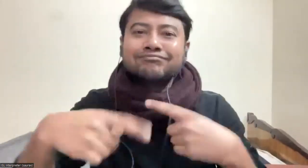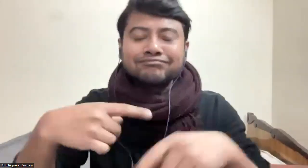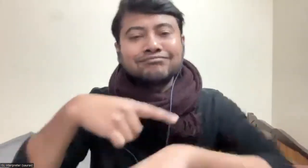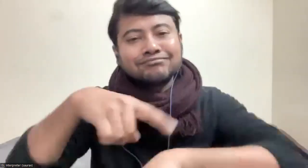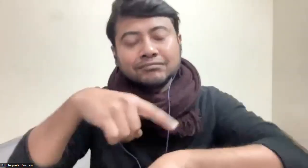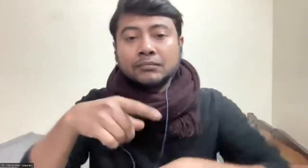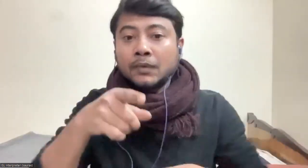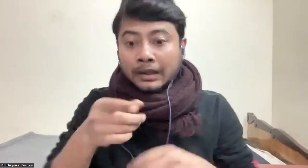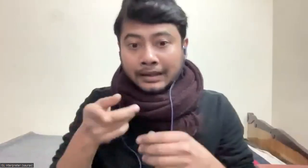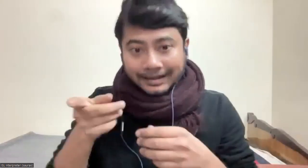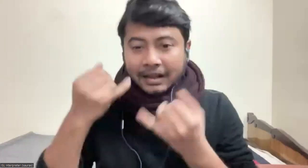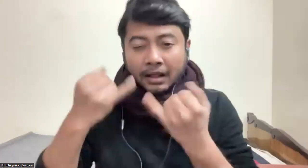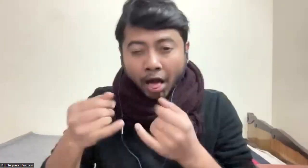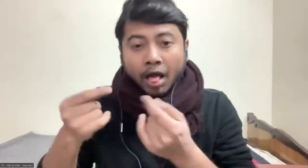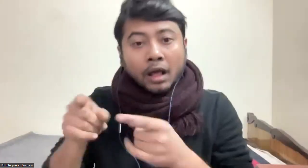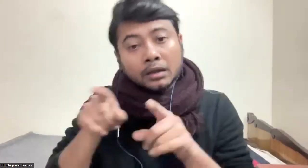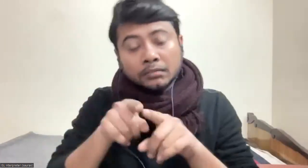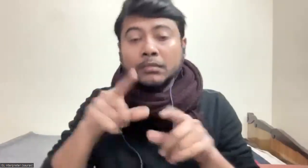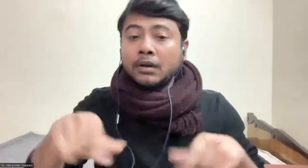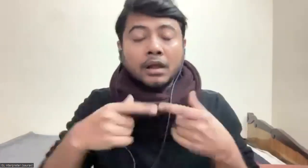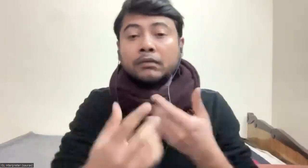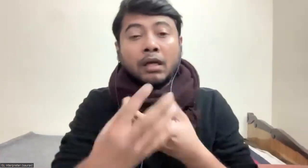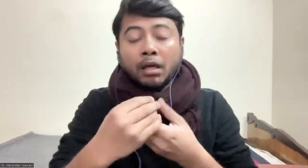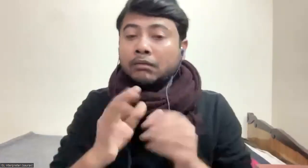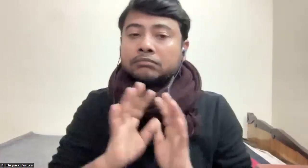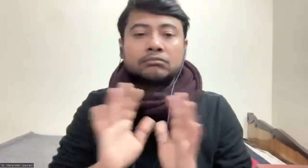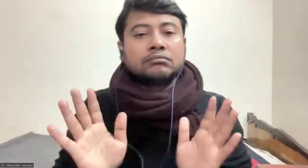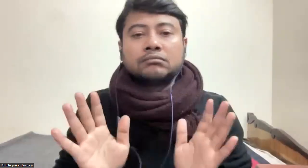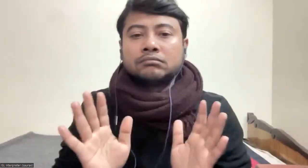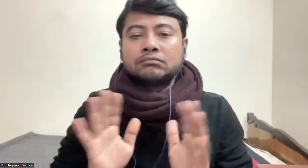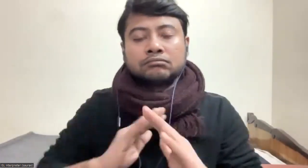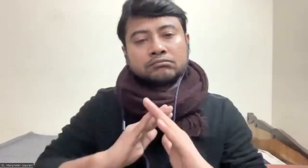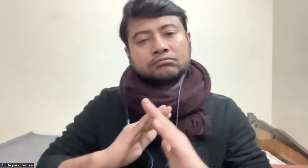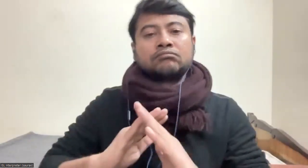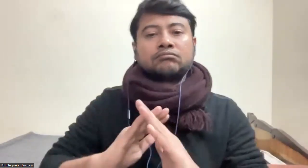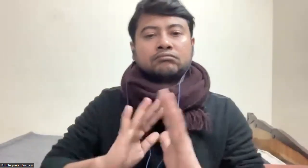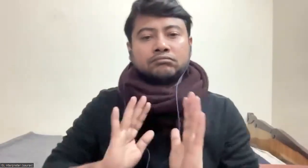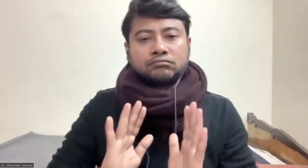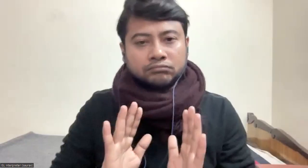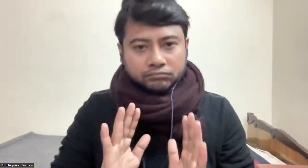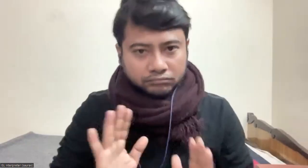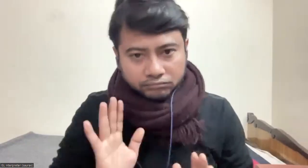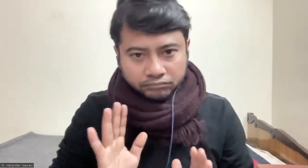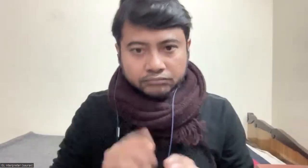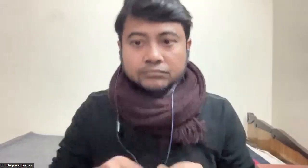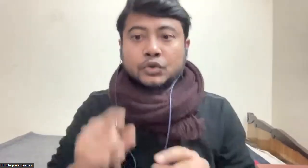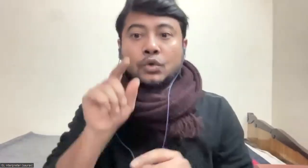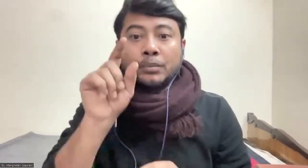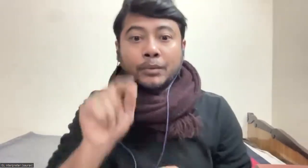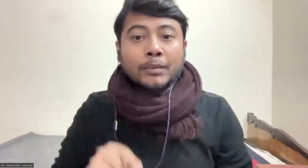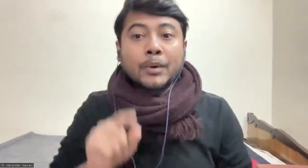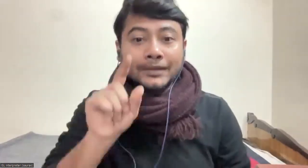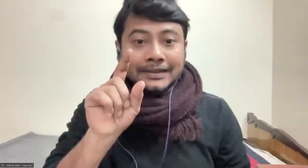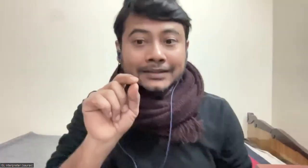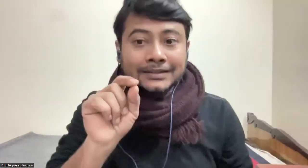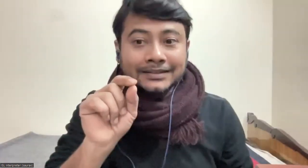in the 10 important offenses or important mistakes that we do, so we'll begin what we did for the